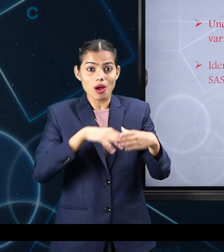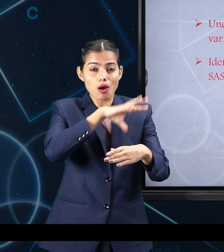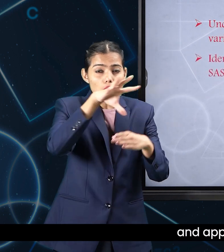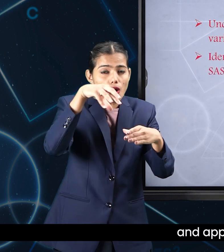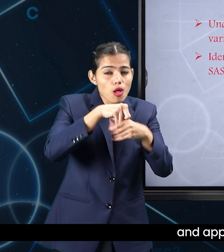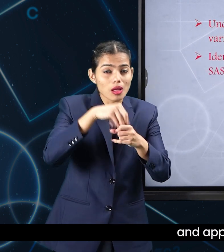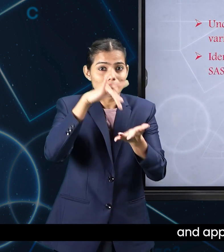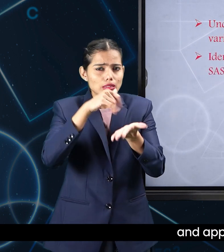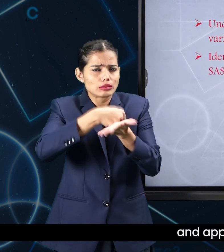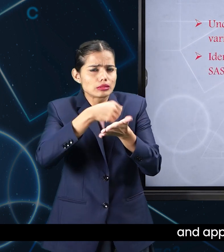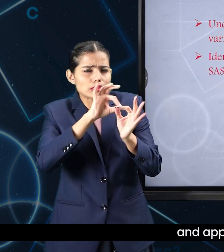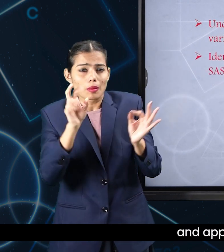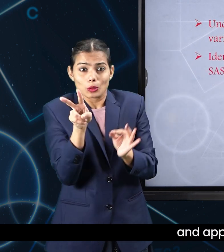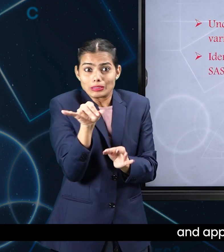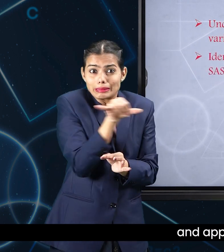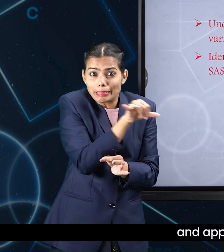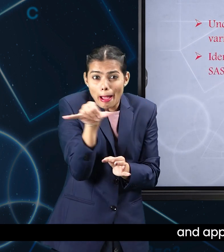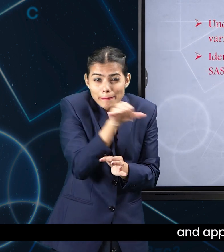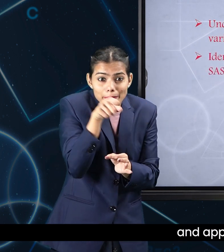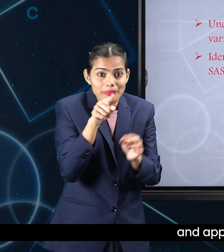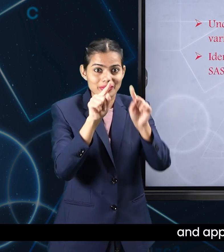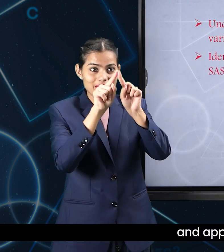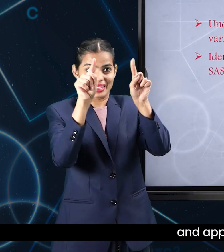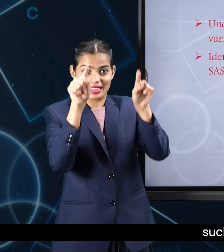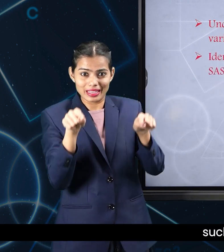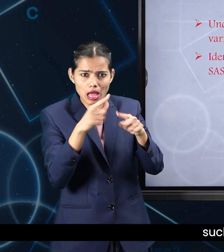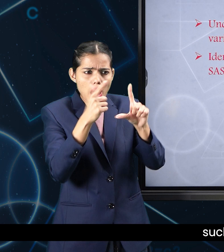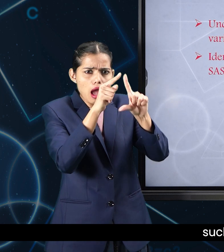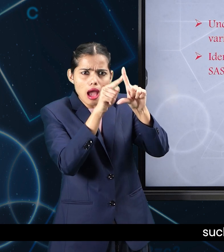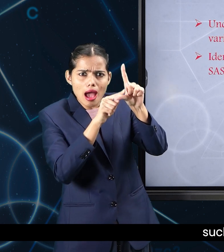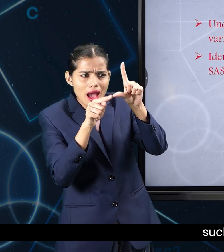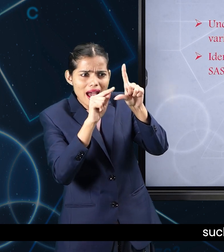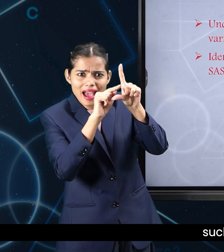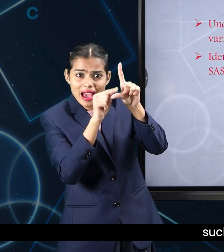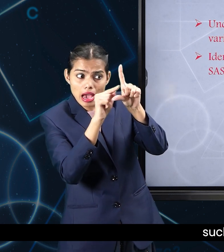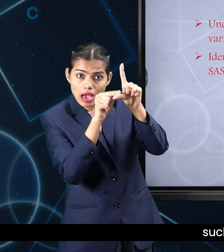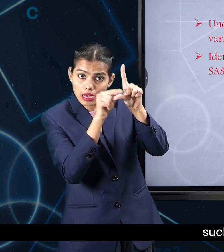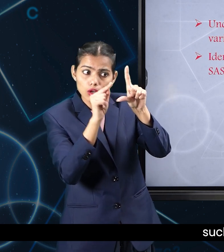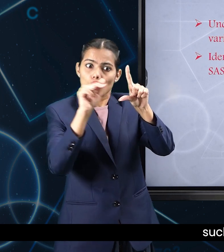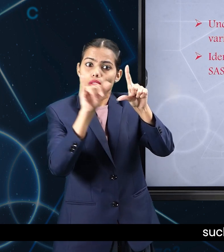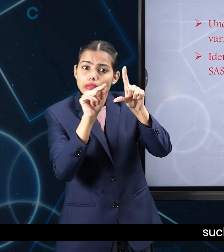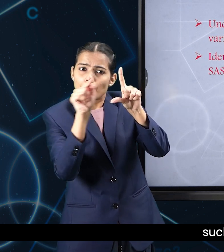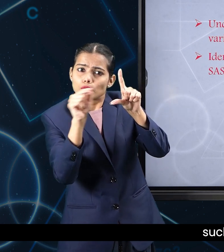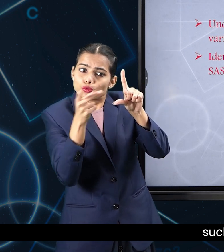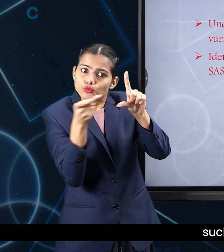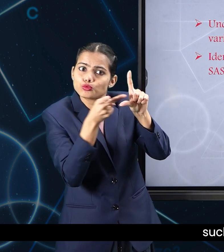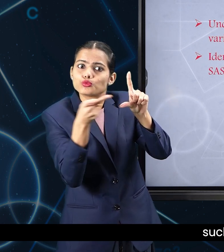and apply the criteria of similarity such as angle-angle, side-angle-side